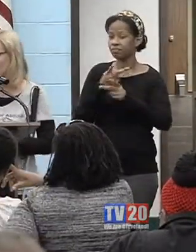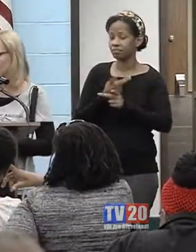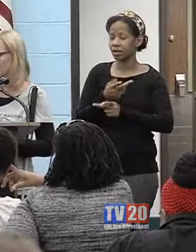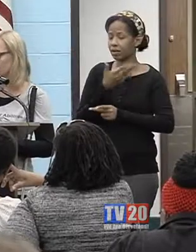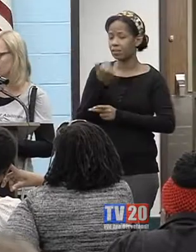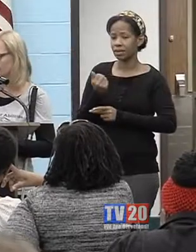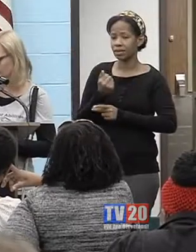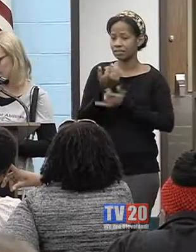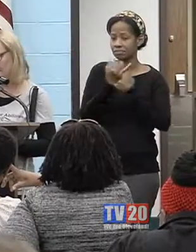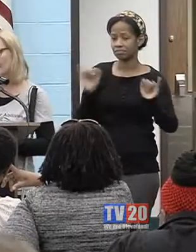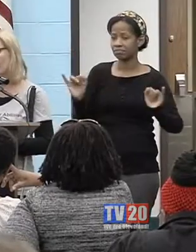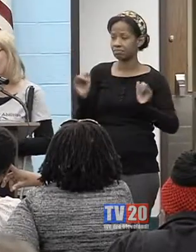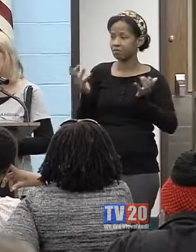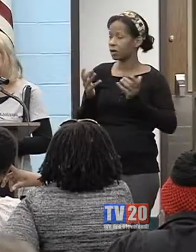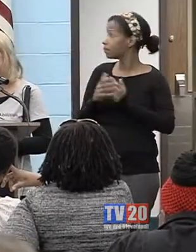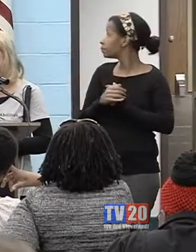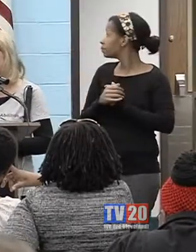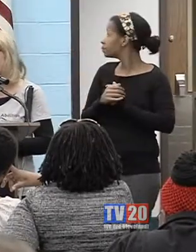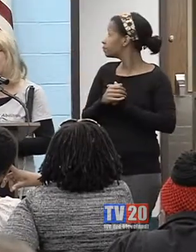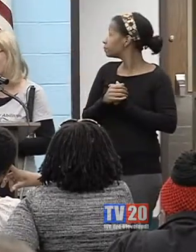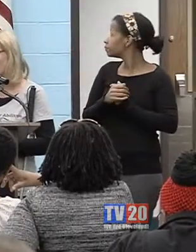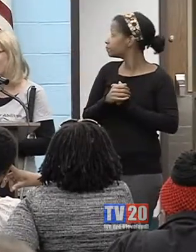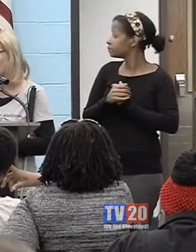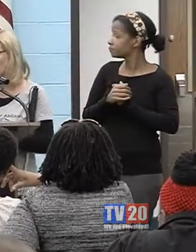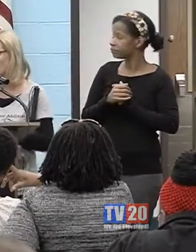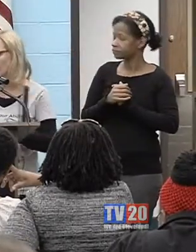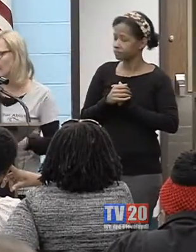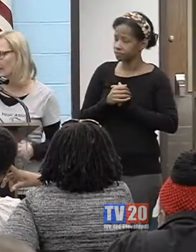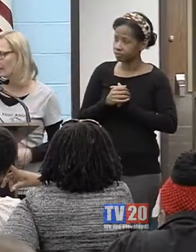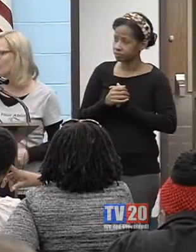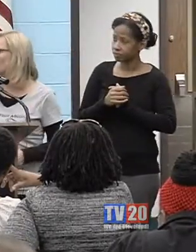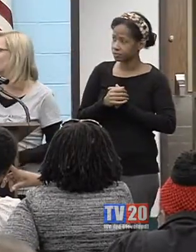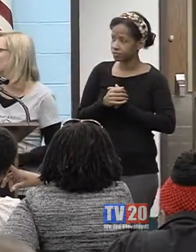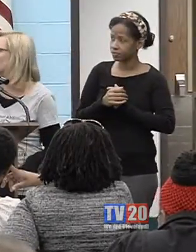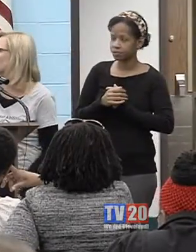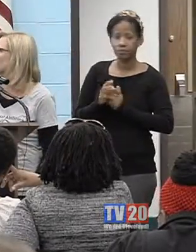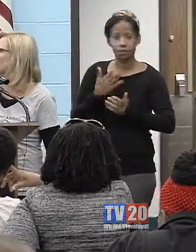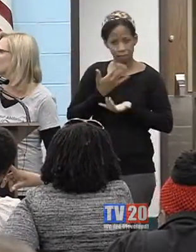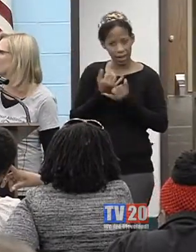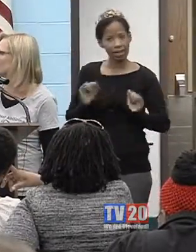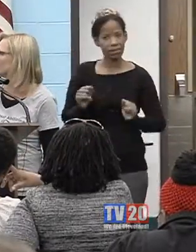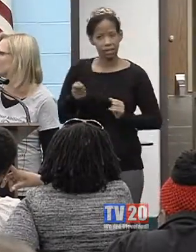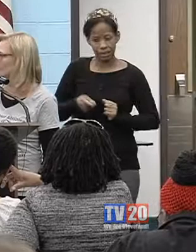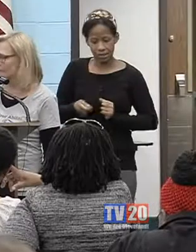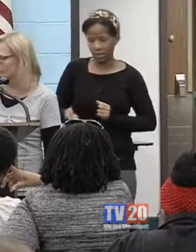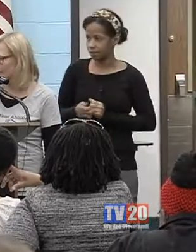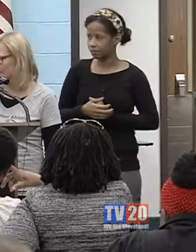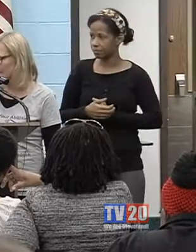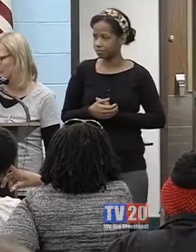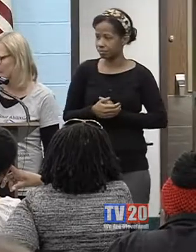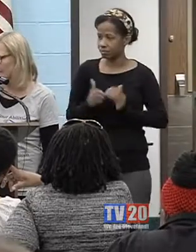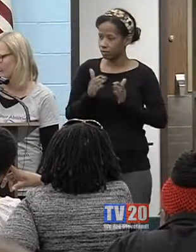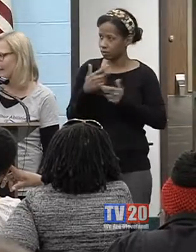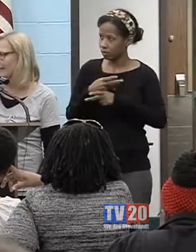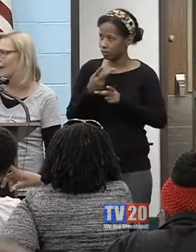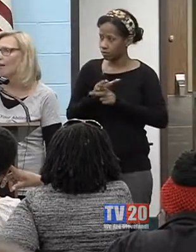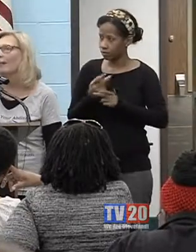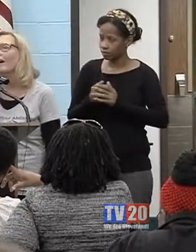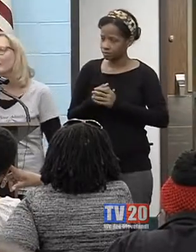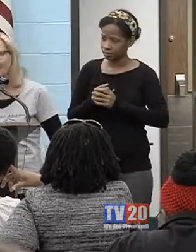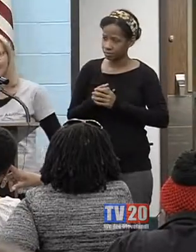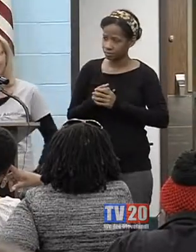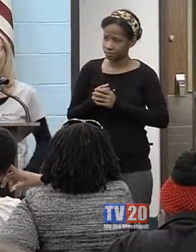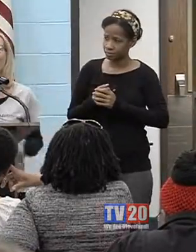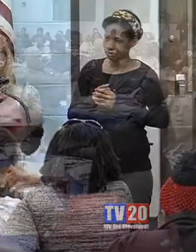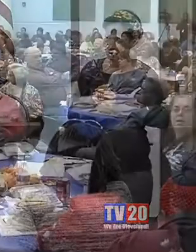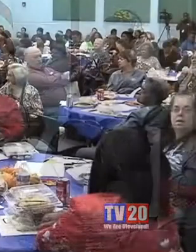give independence. Yes. What is it? My cane. Well, besides the cane, one of our small products, bump dots. Oh,